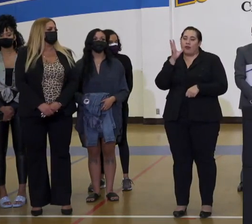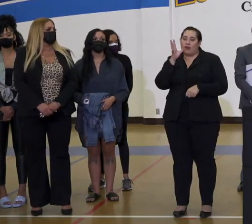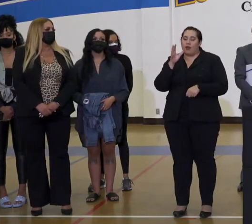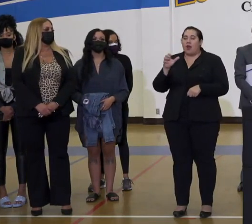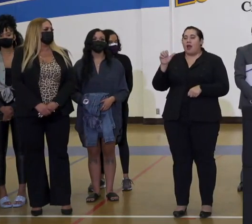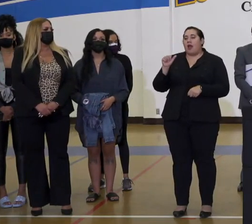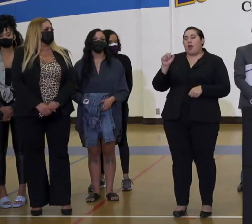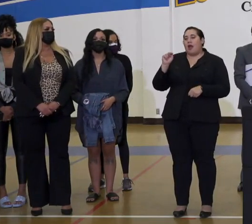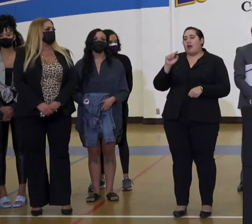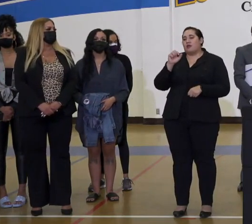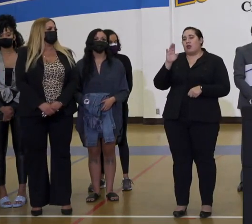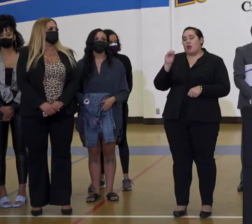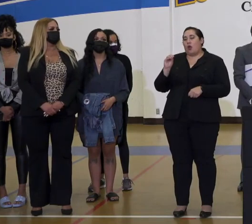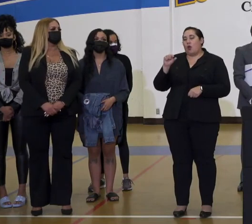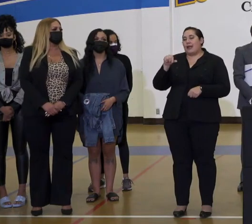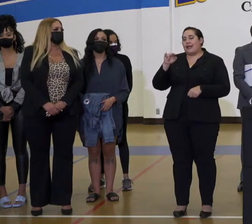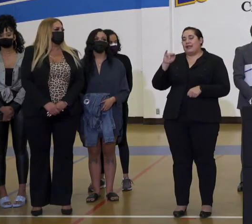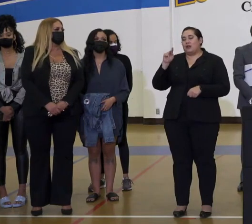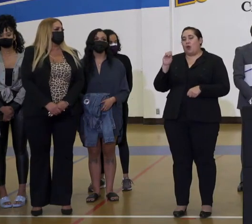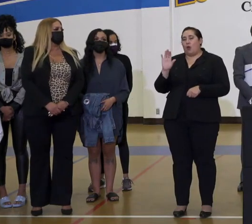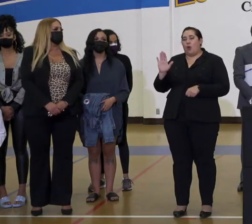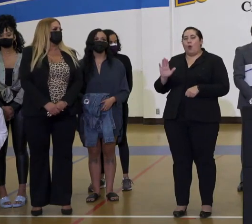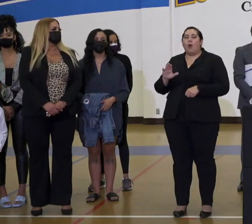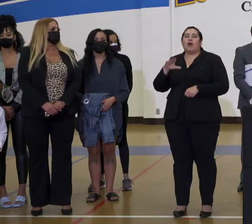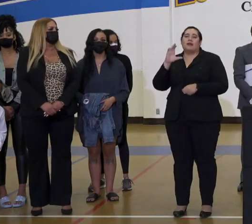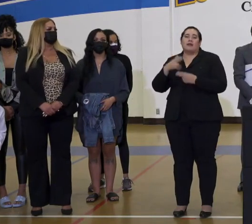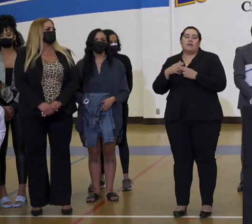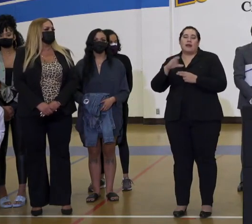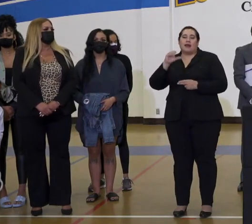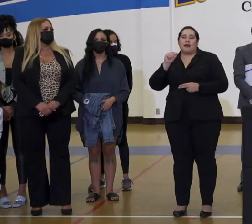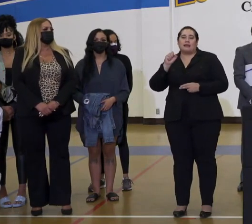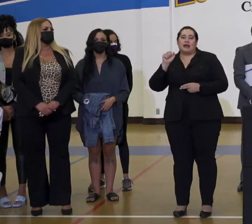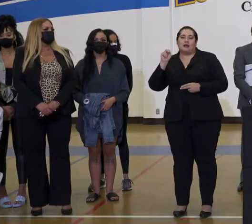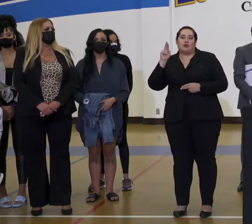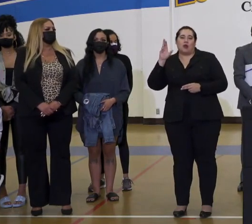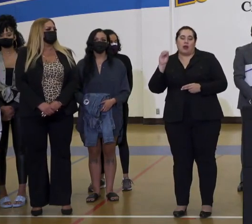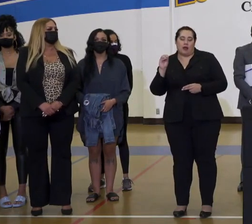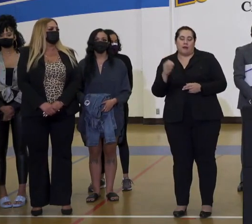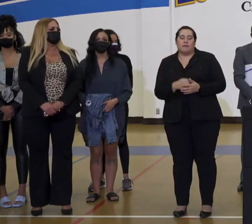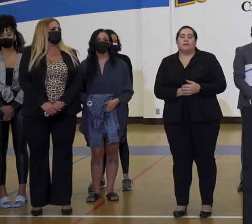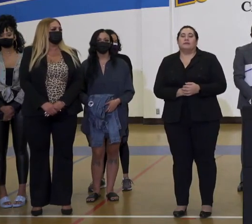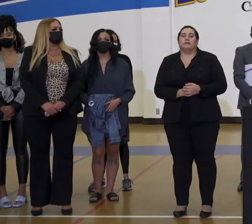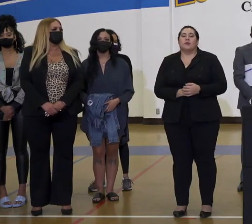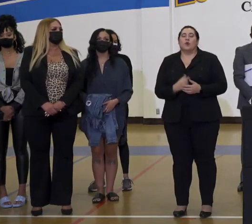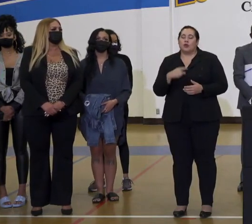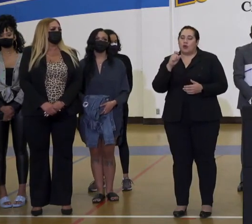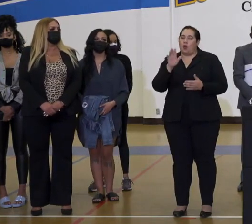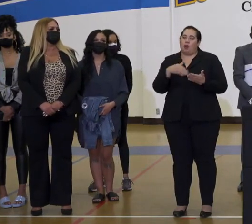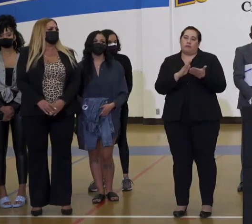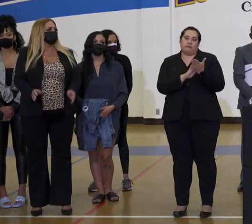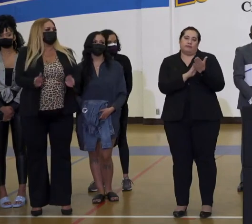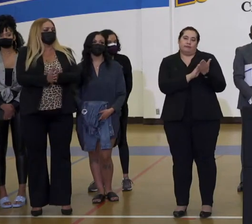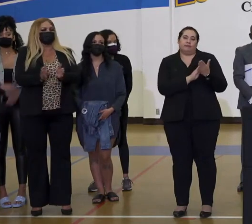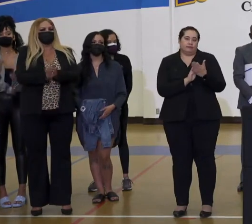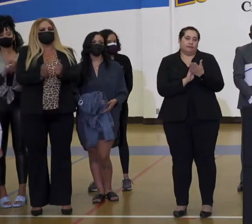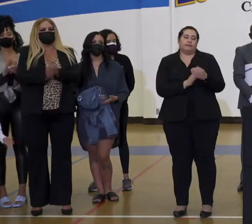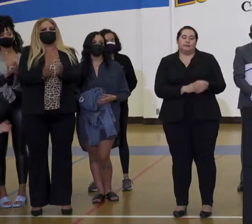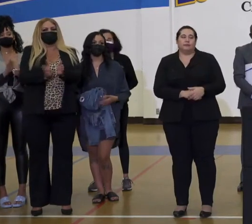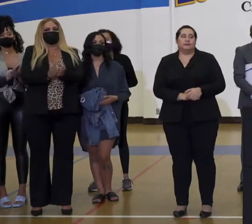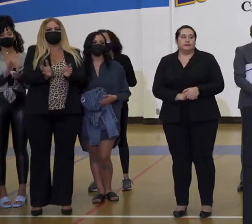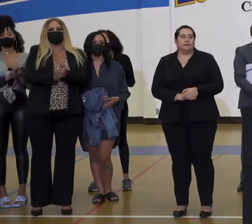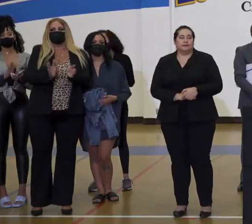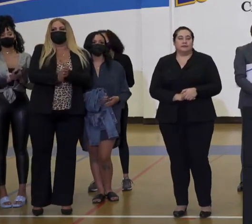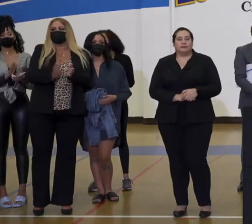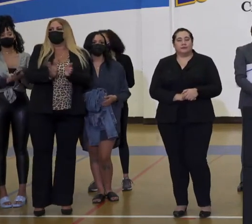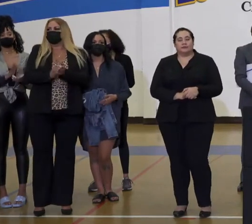of Angelo Quinto, Cassandra Quinto Collins. We should all give them a hand.